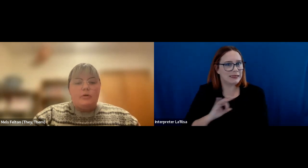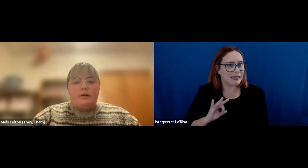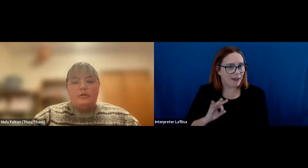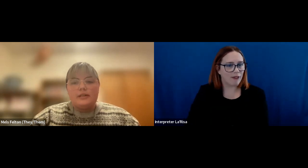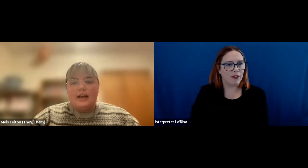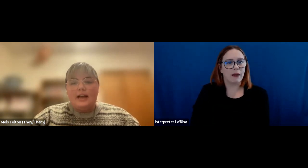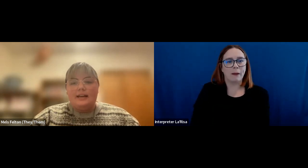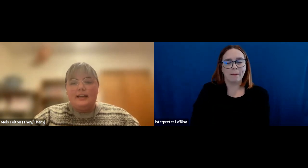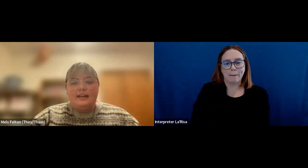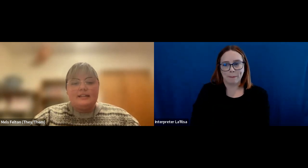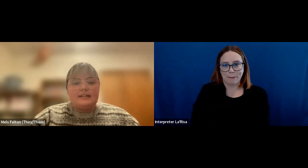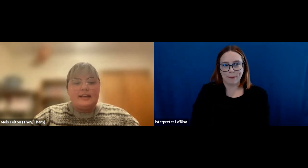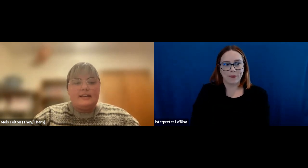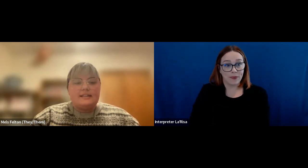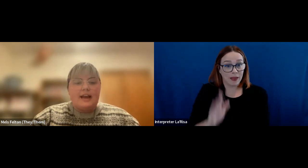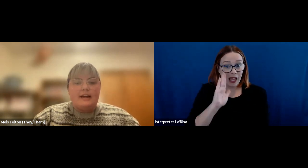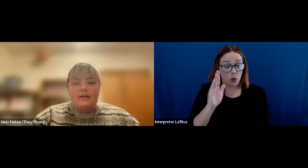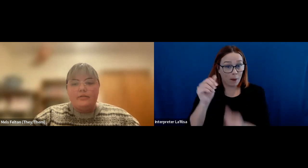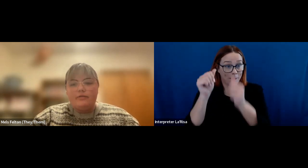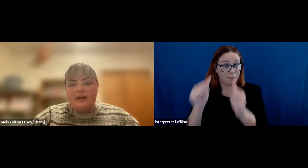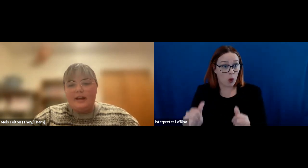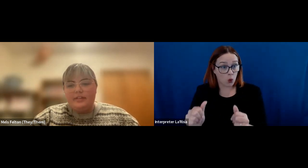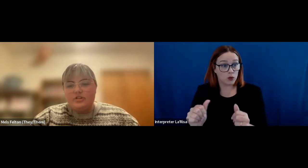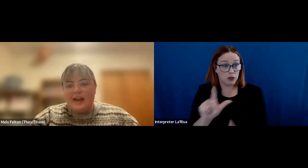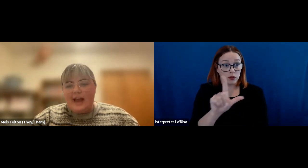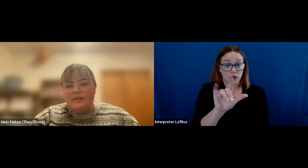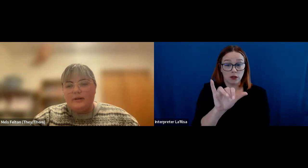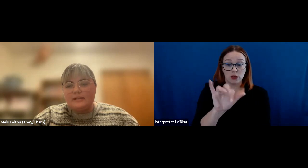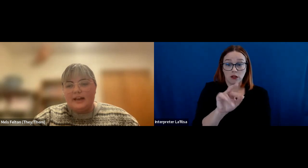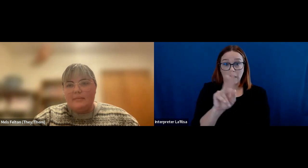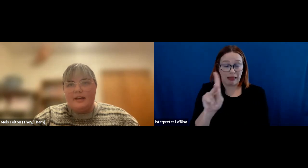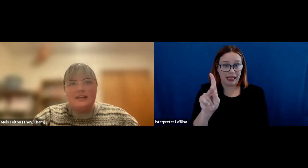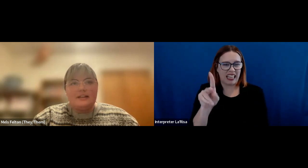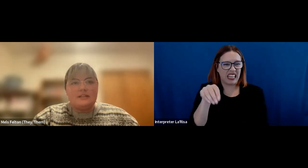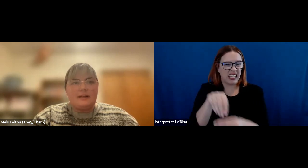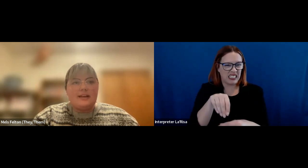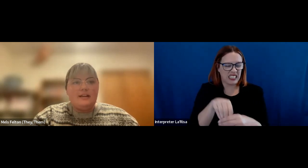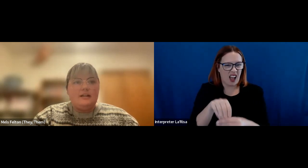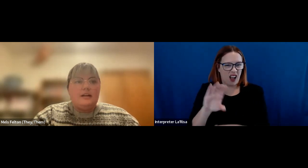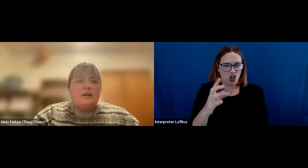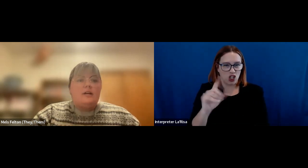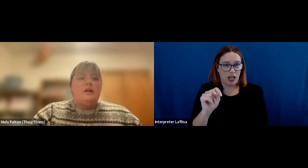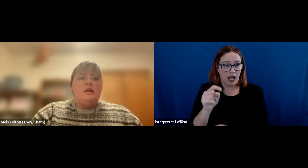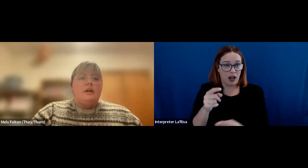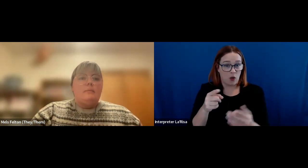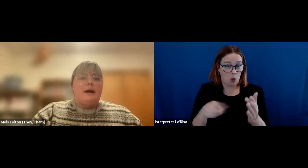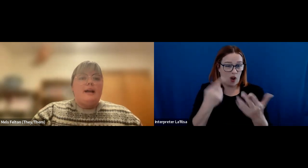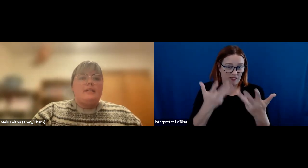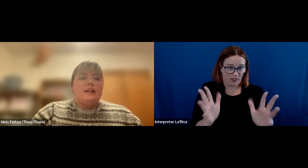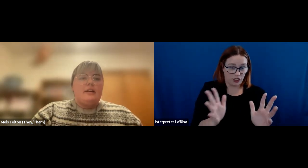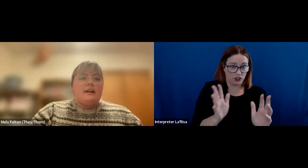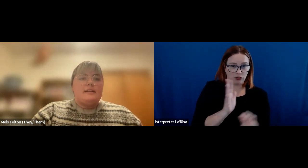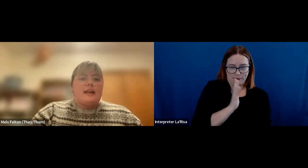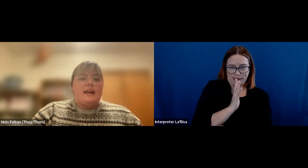And I will post links inside of the chat once I am done speaking.